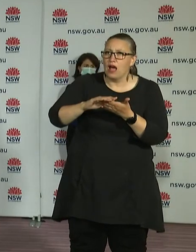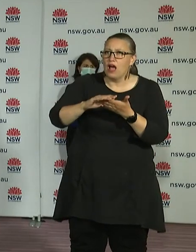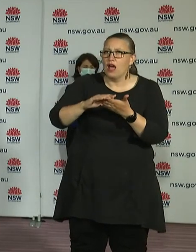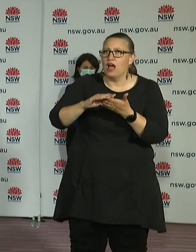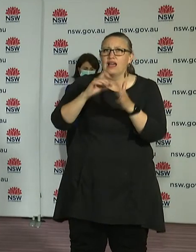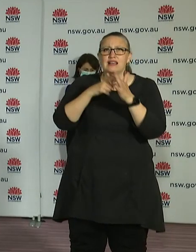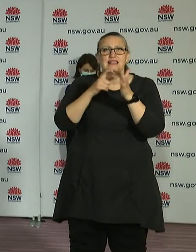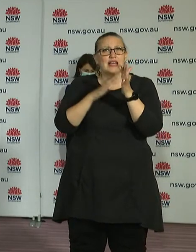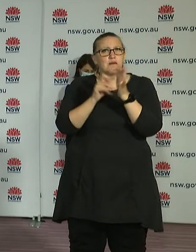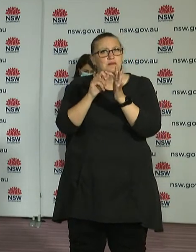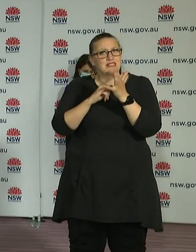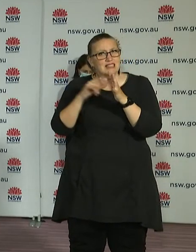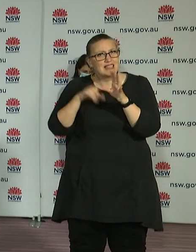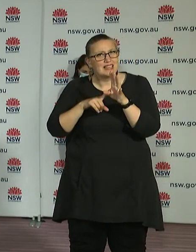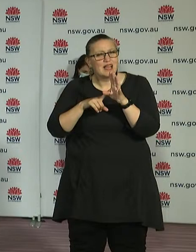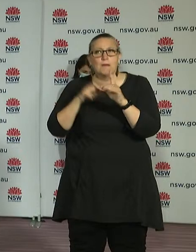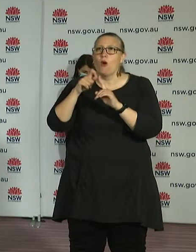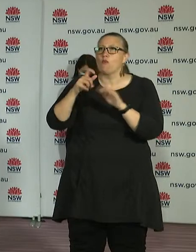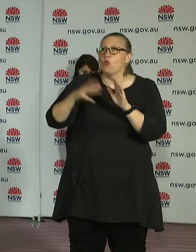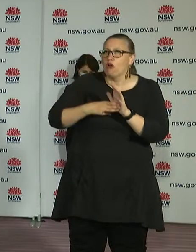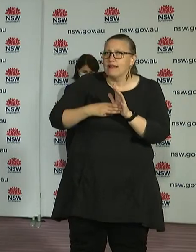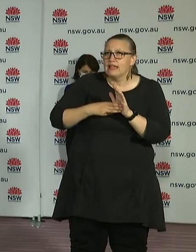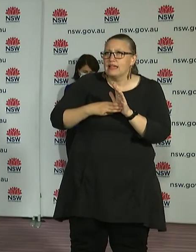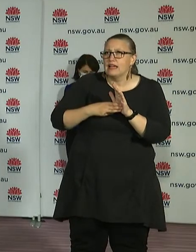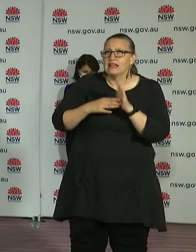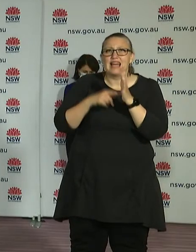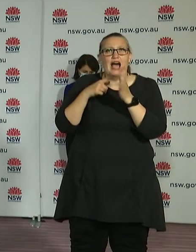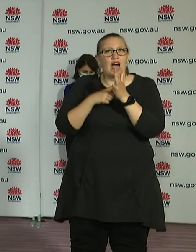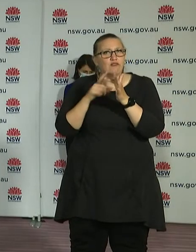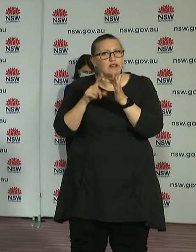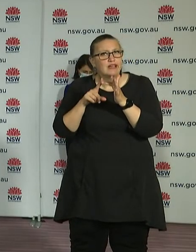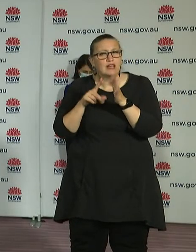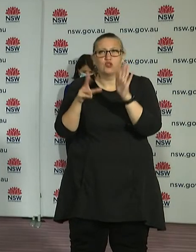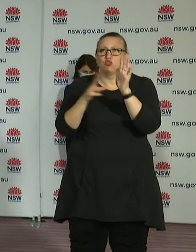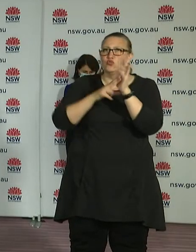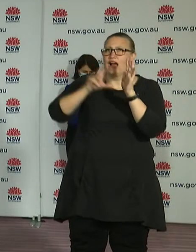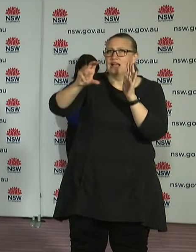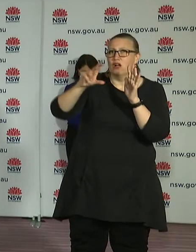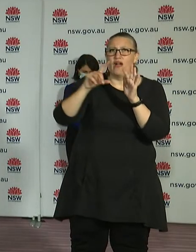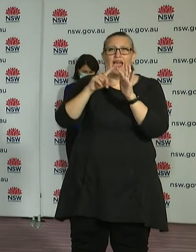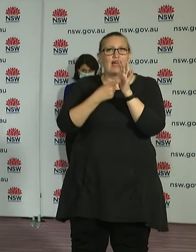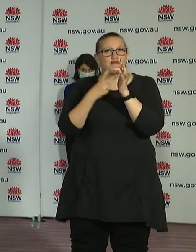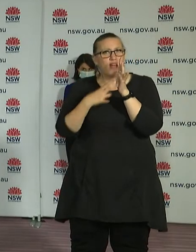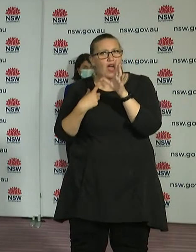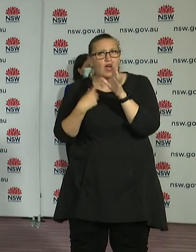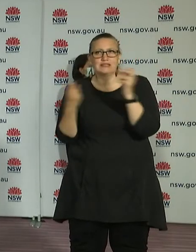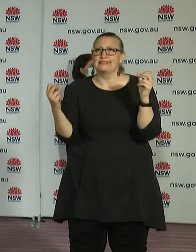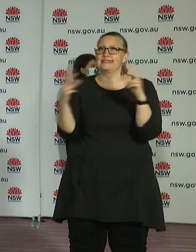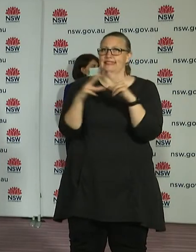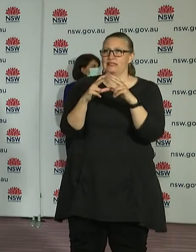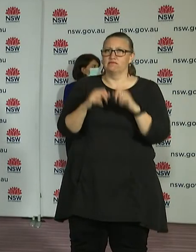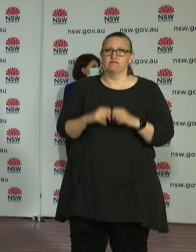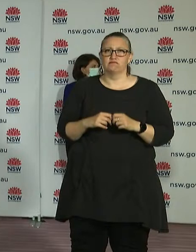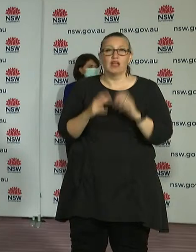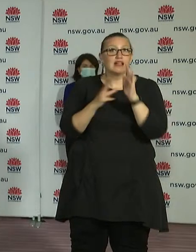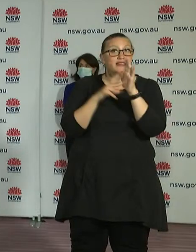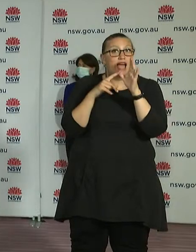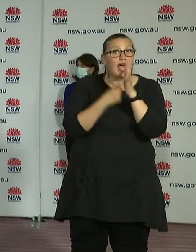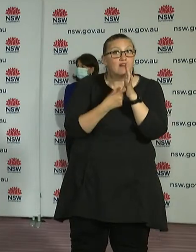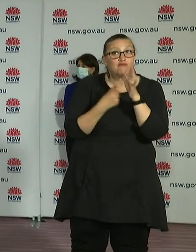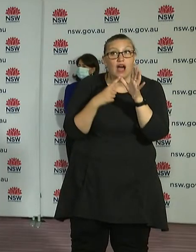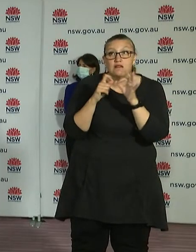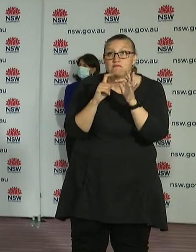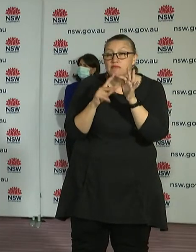Macquarie, Taree, Newcastle, Erina and Sydney. And in Sydney he's been in a few places as well. He's been in Narrabeen, Collaroy,